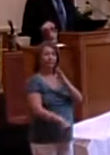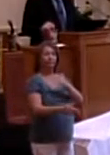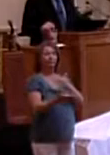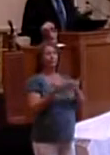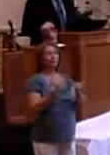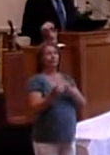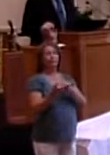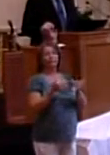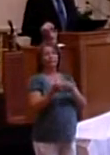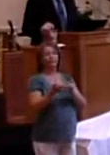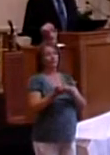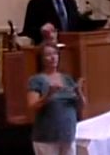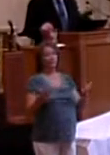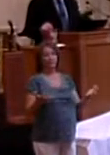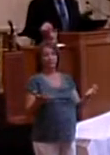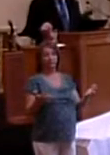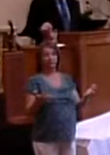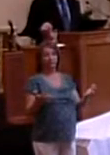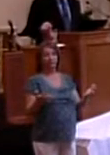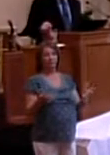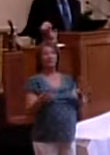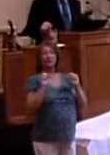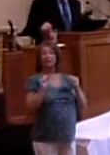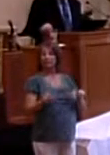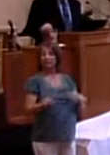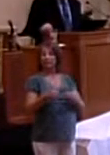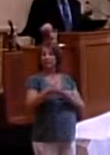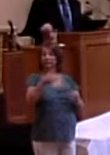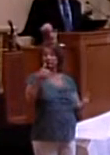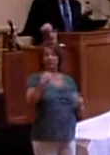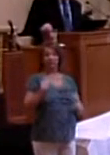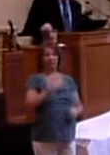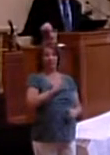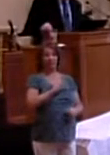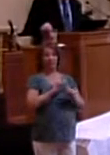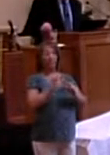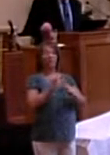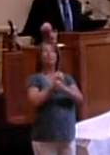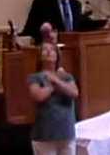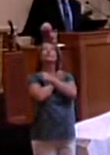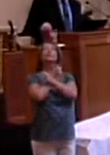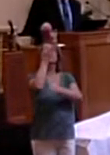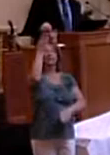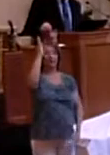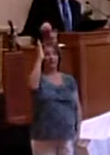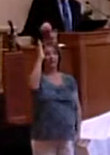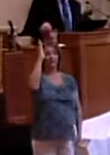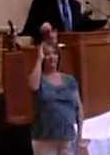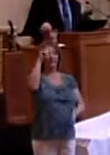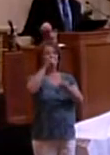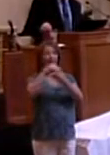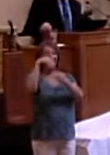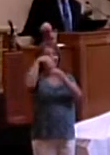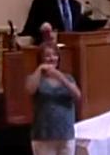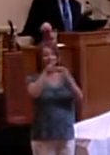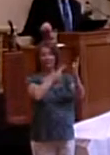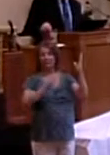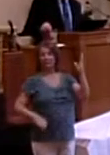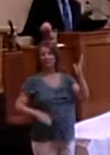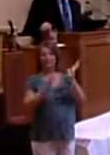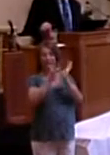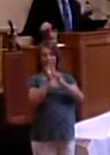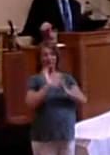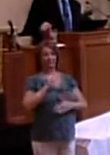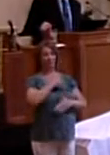any other created thing will be able to separate us from the love of God, which is in Christ Jesus, our